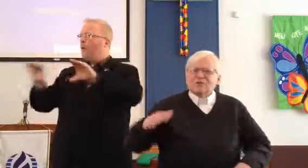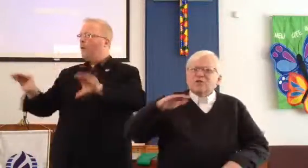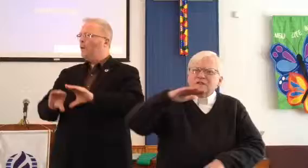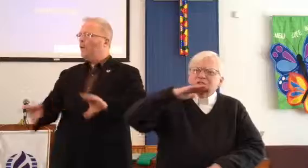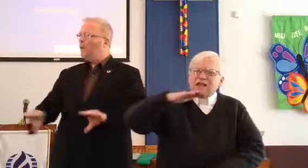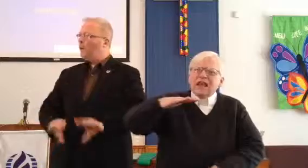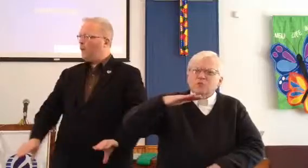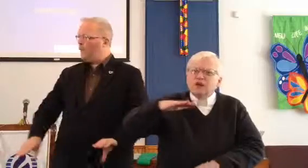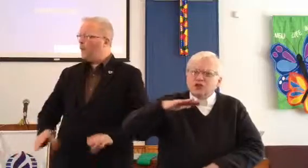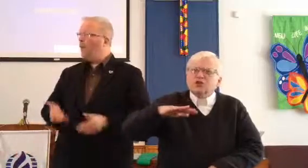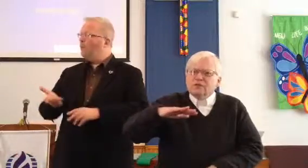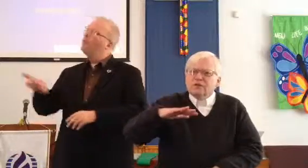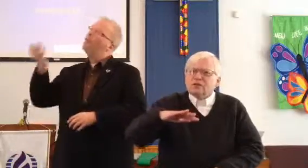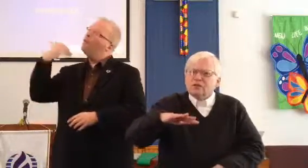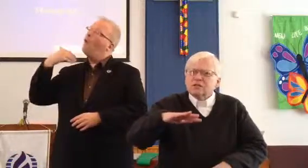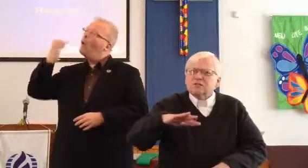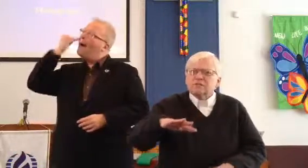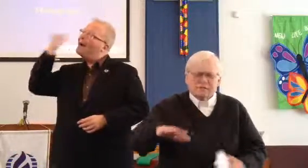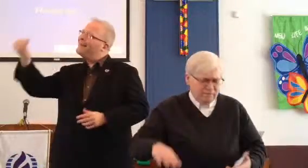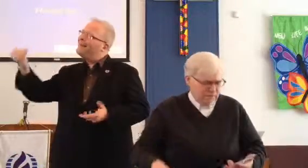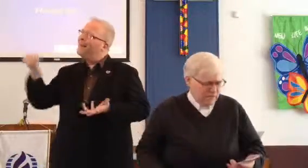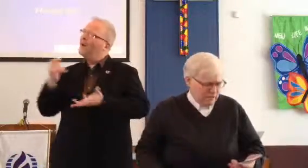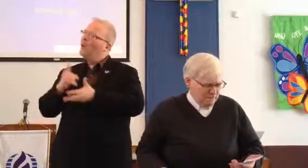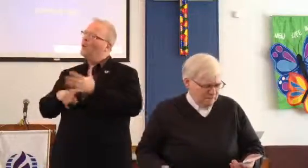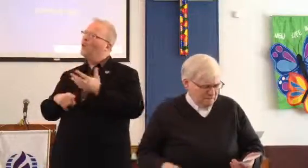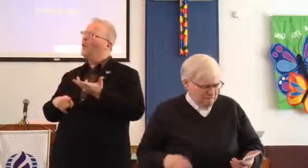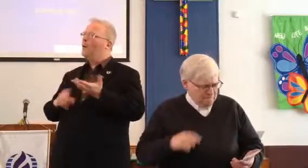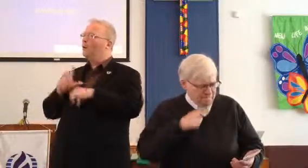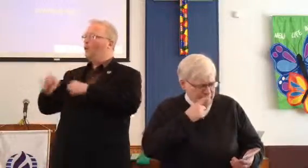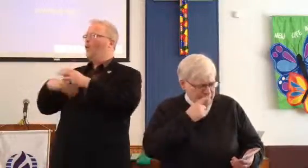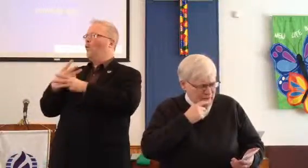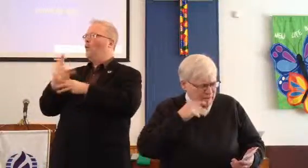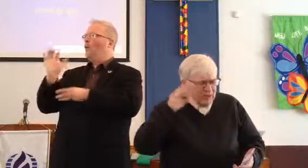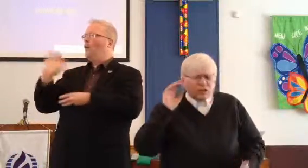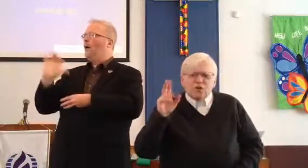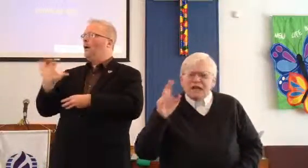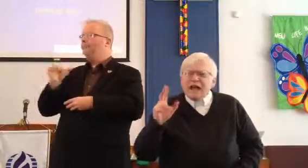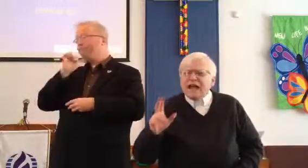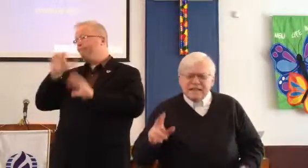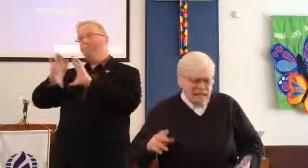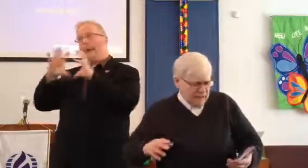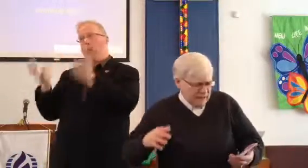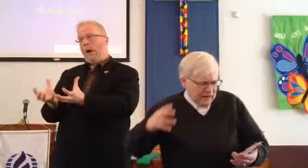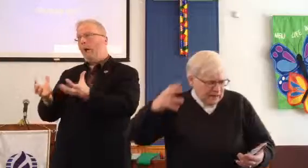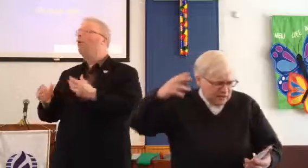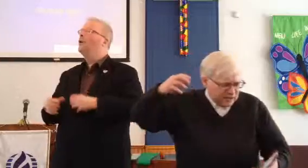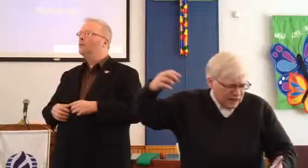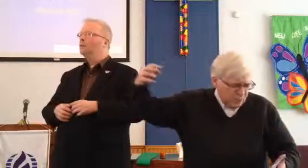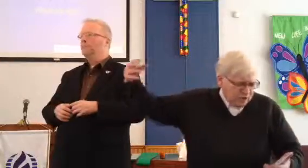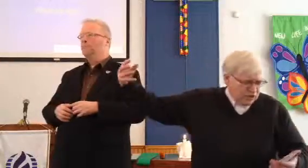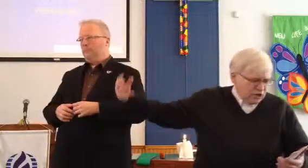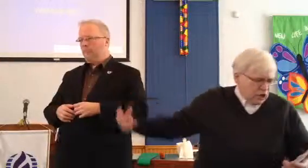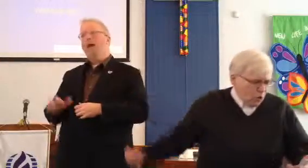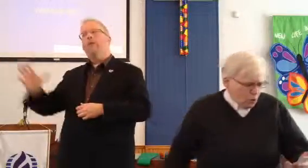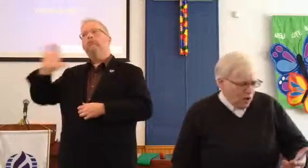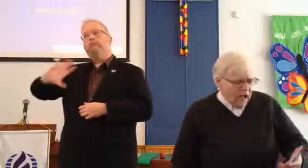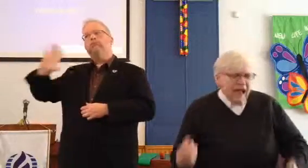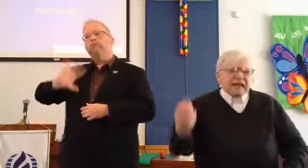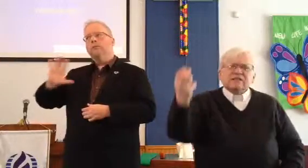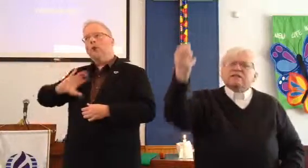I don't know, sort of a sandwich universe. You know? So the idea that someone